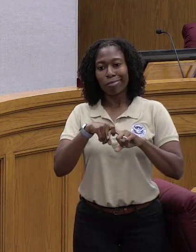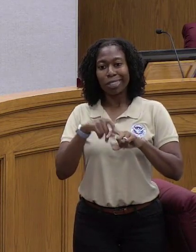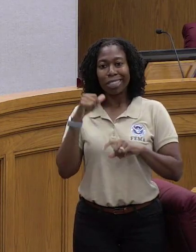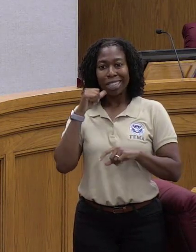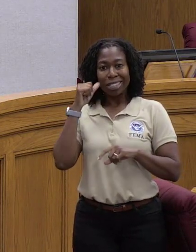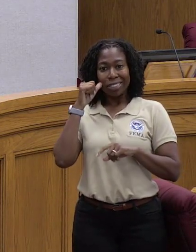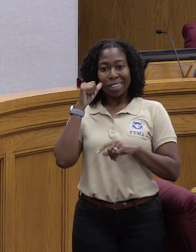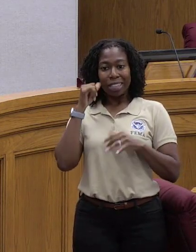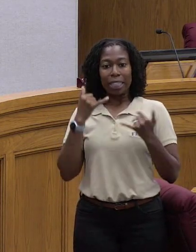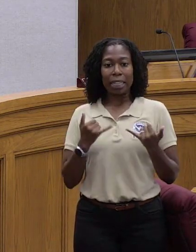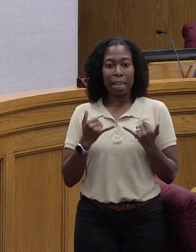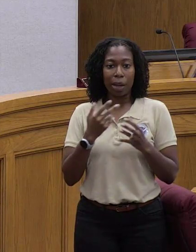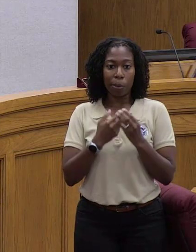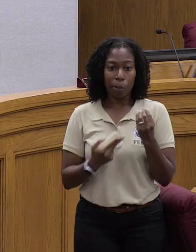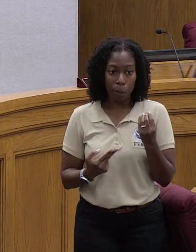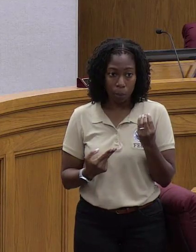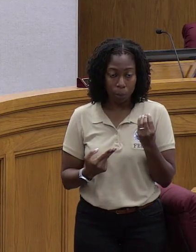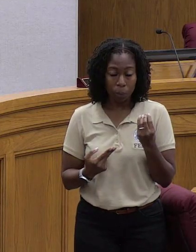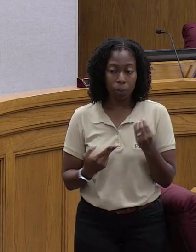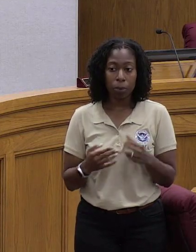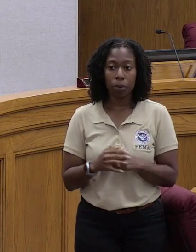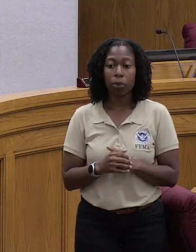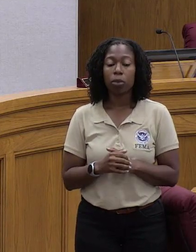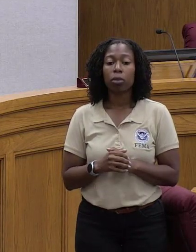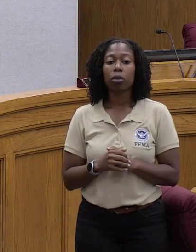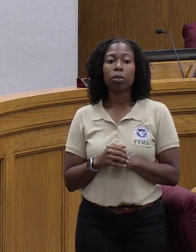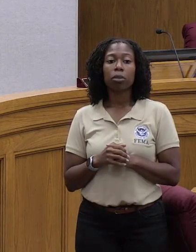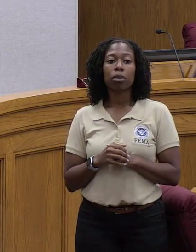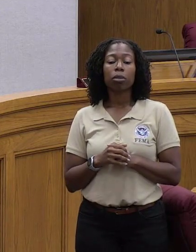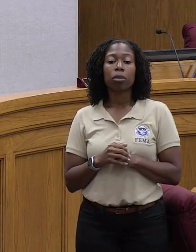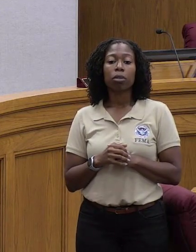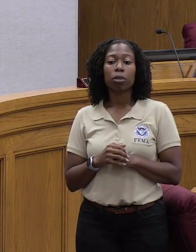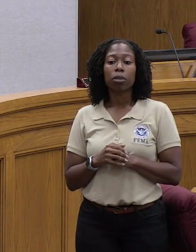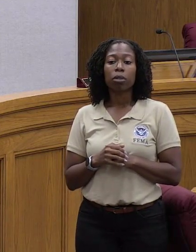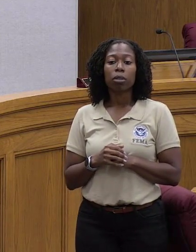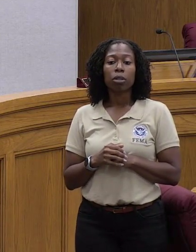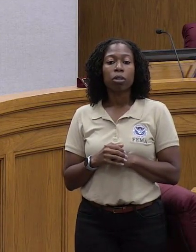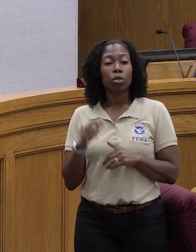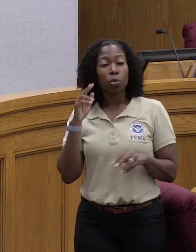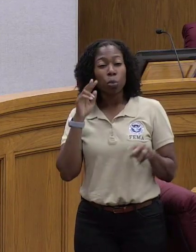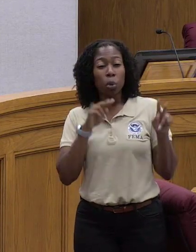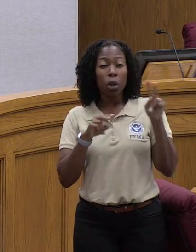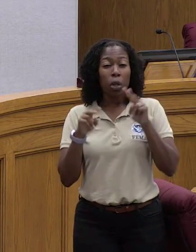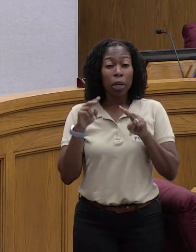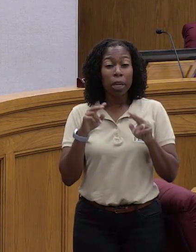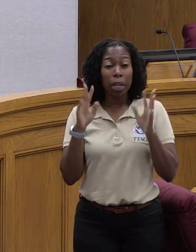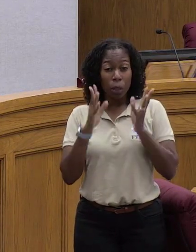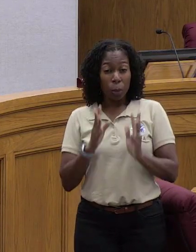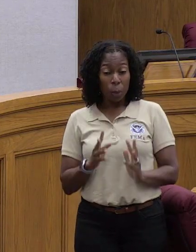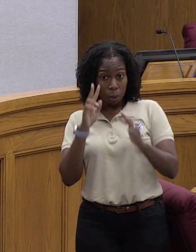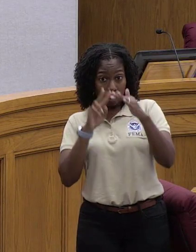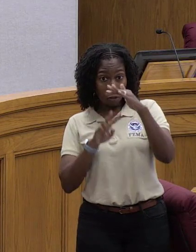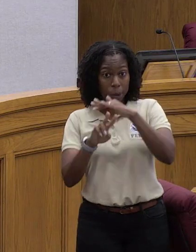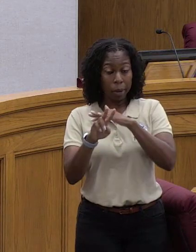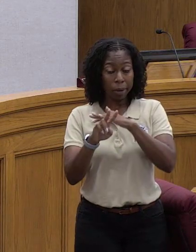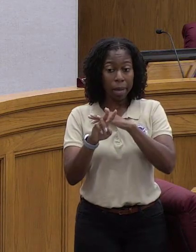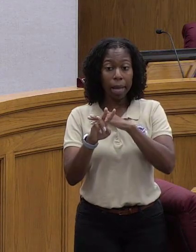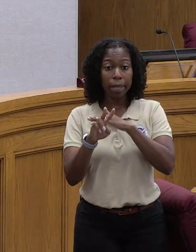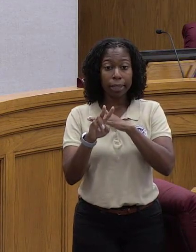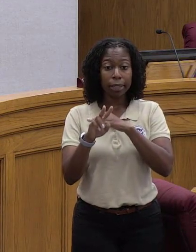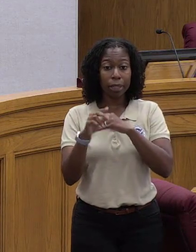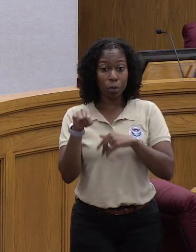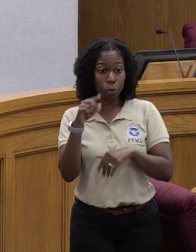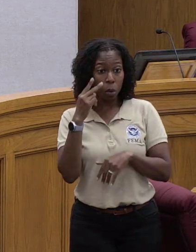today. We are taking a close look at the updated forecast that you all saw just a short